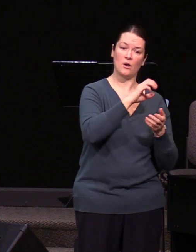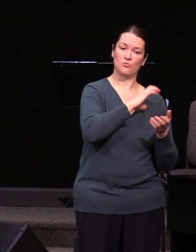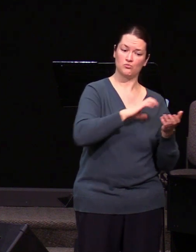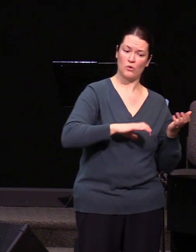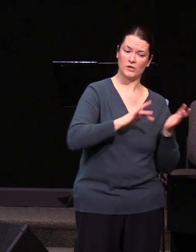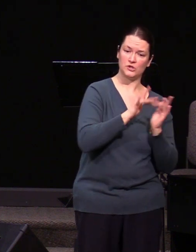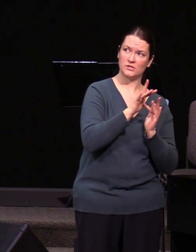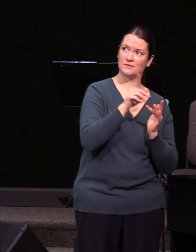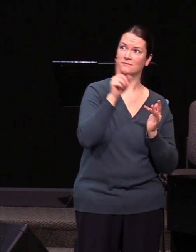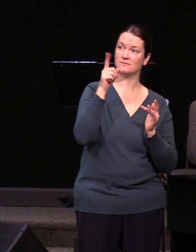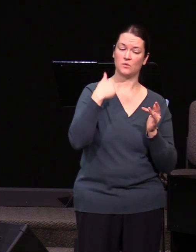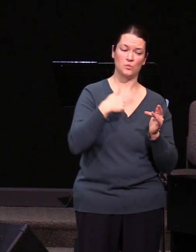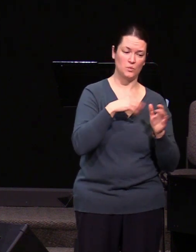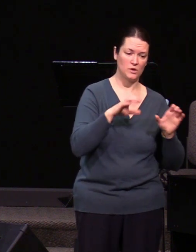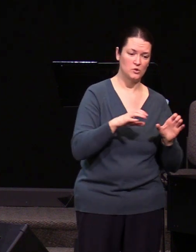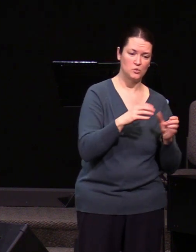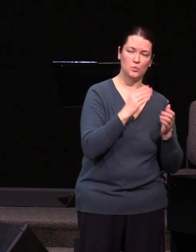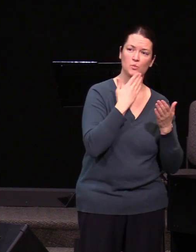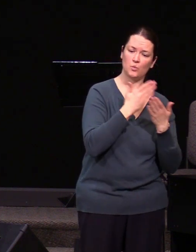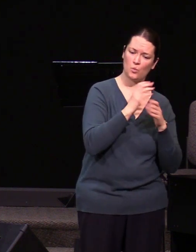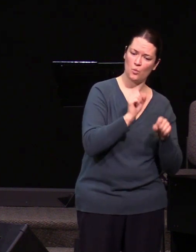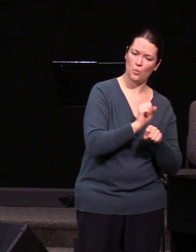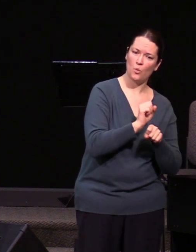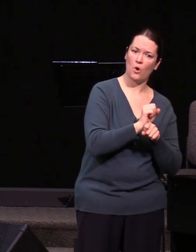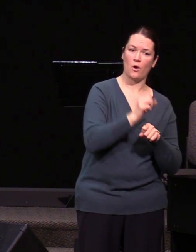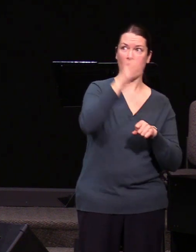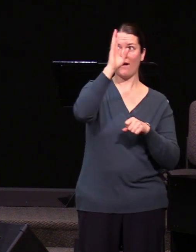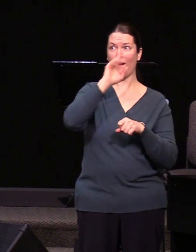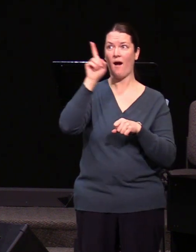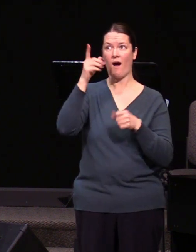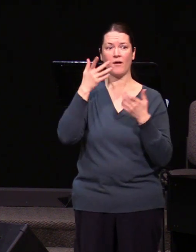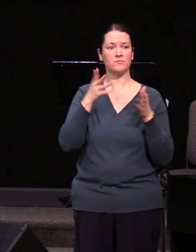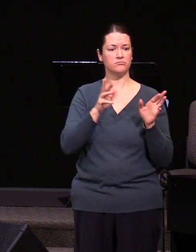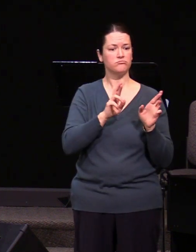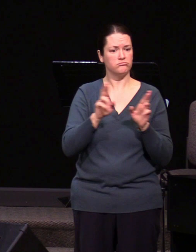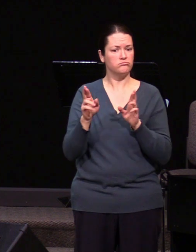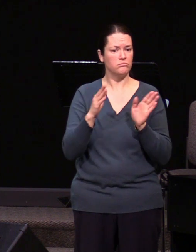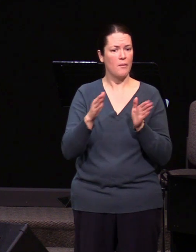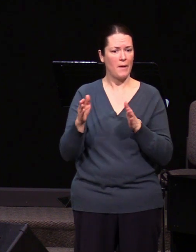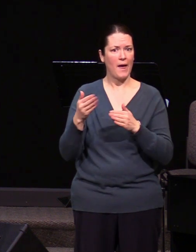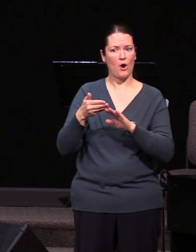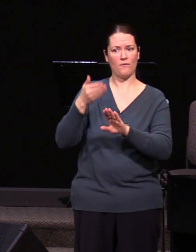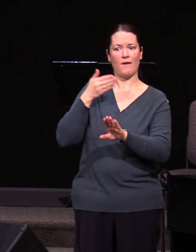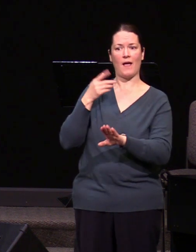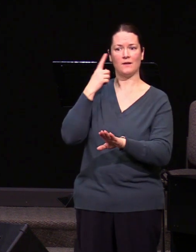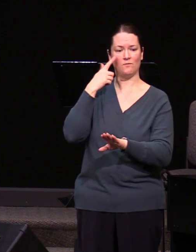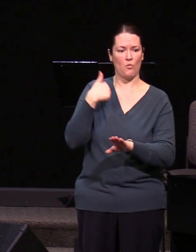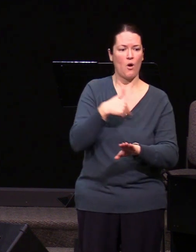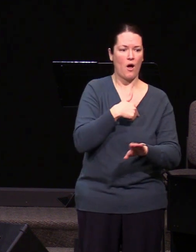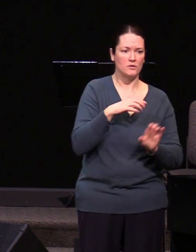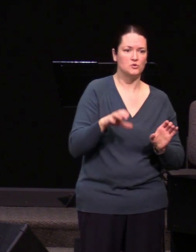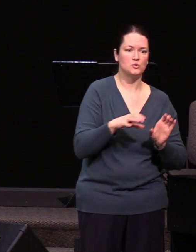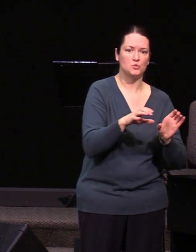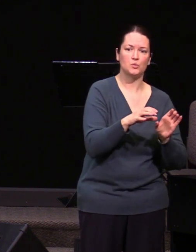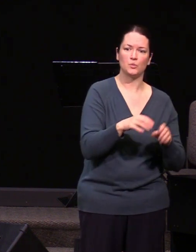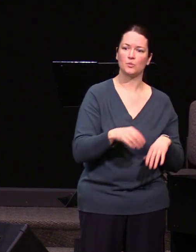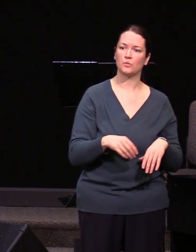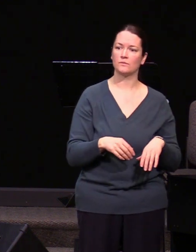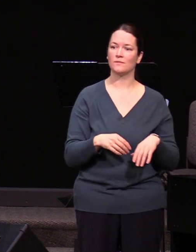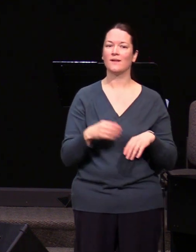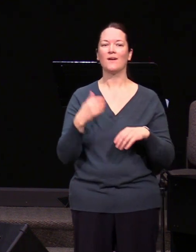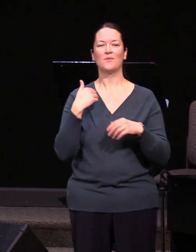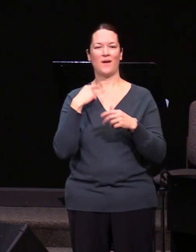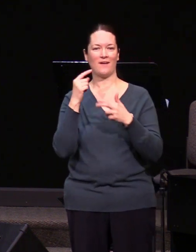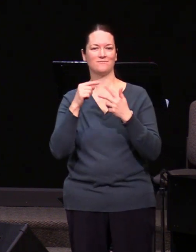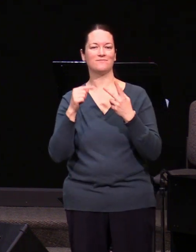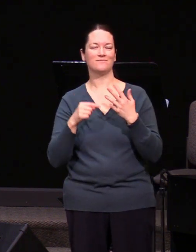works with God, which God has prepared in advance for us to do." There's a couple key points to this verse. We're going to